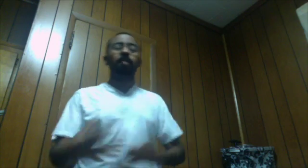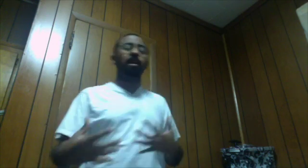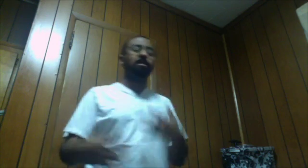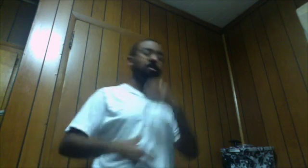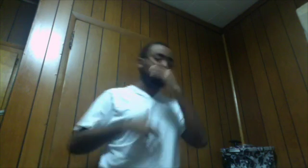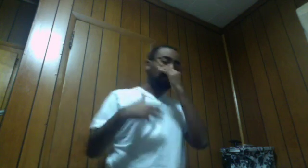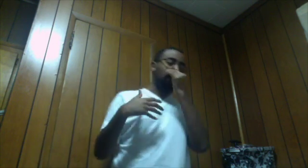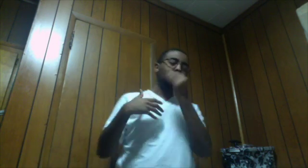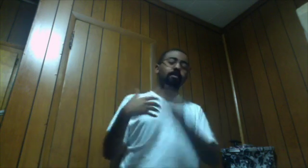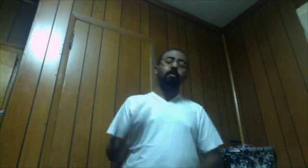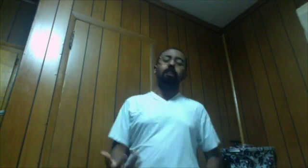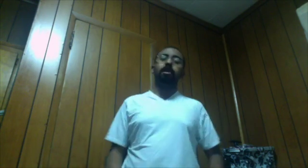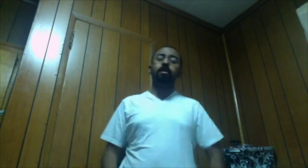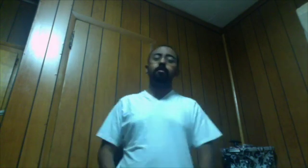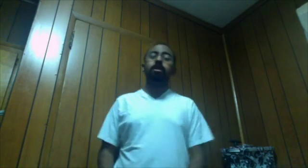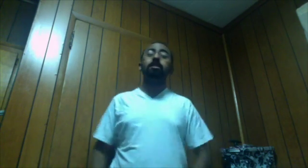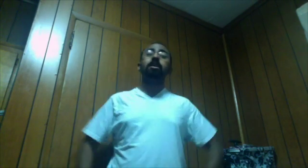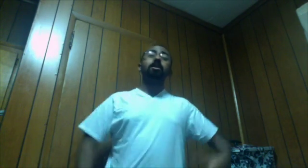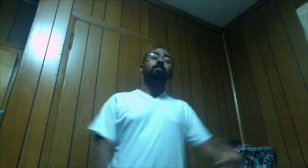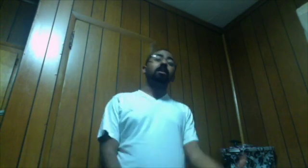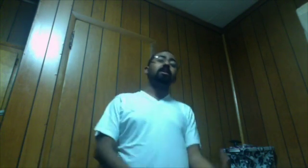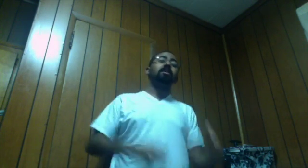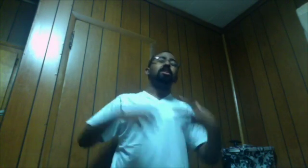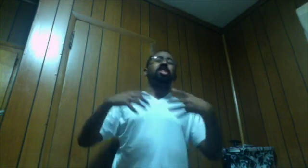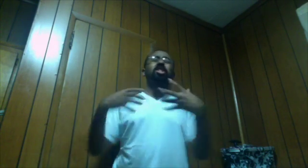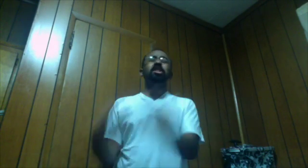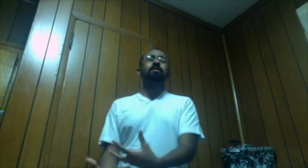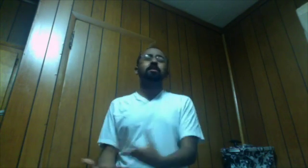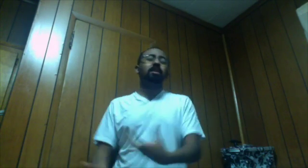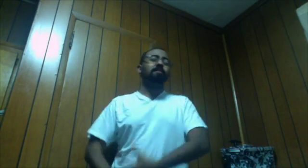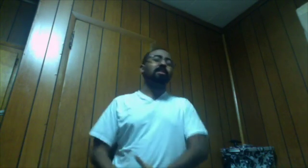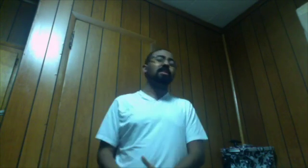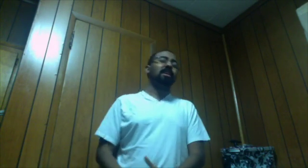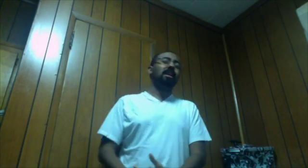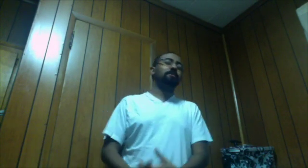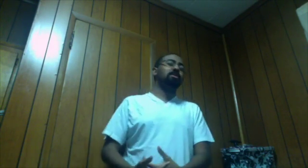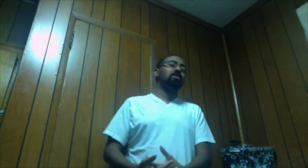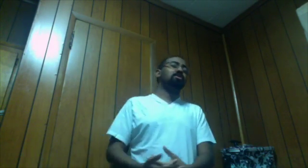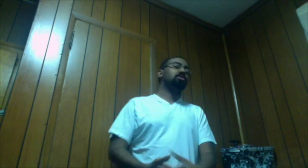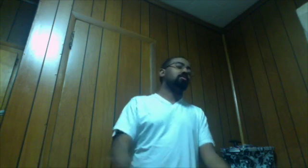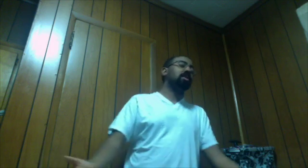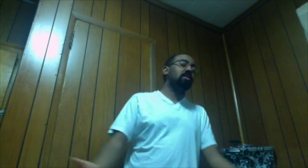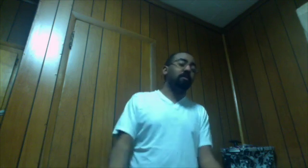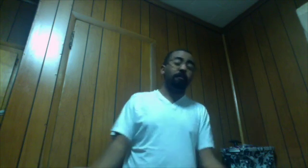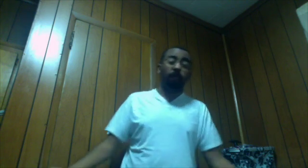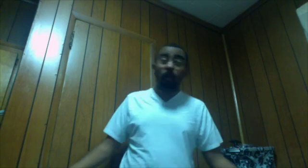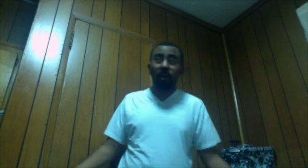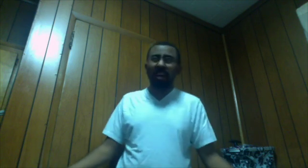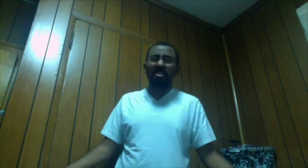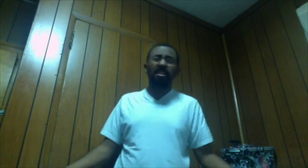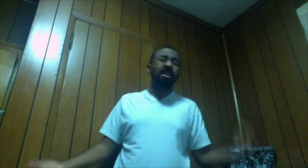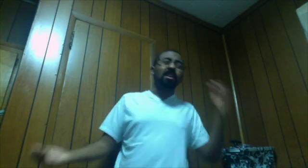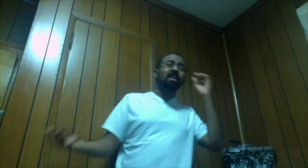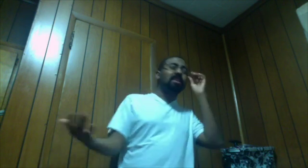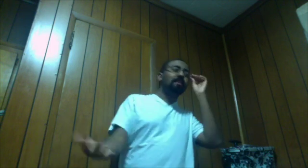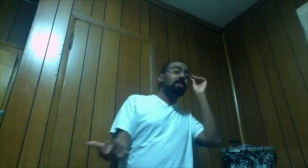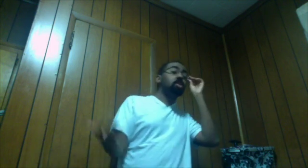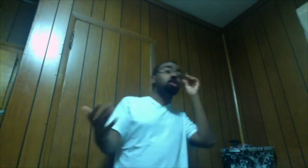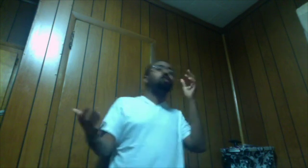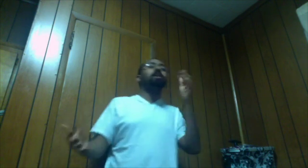mind into thinking that it would be way better than it was. One, Shiro comes in like episode 3 or 4, I think. He shows up at